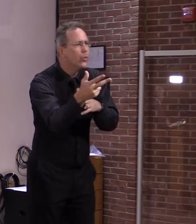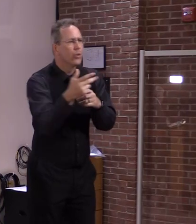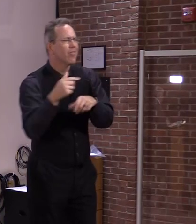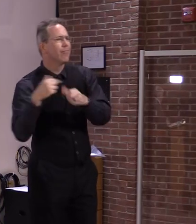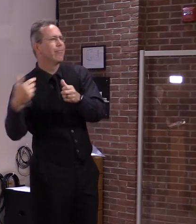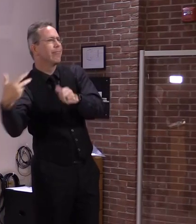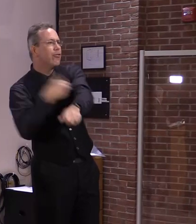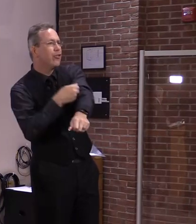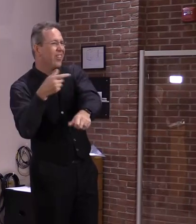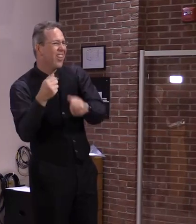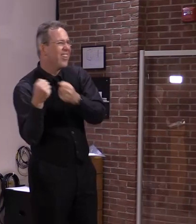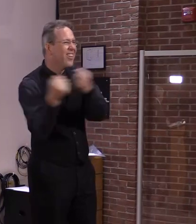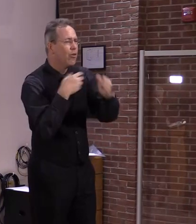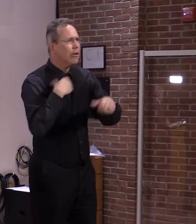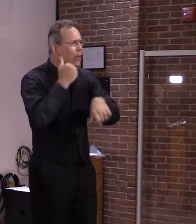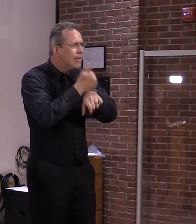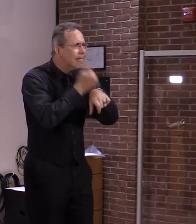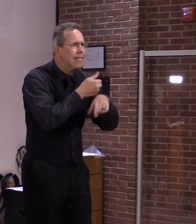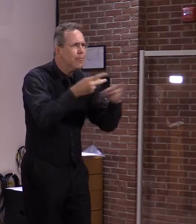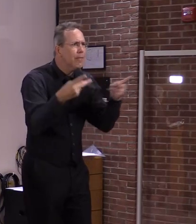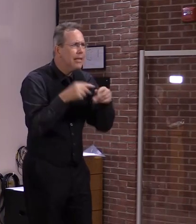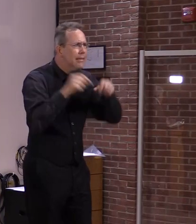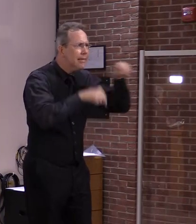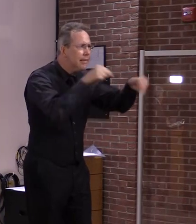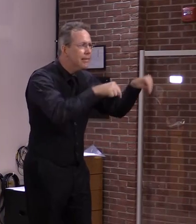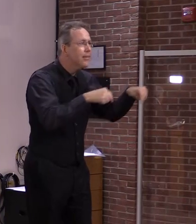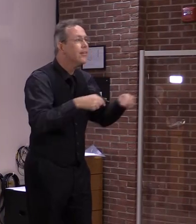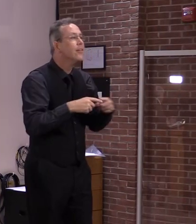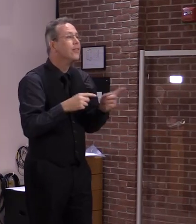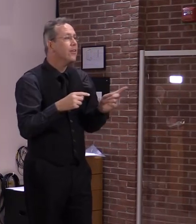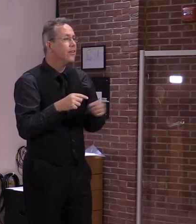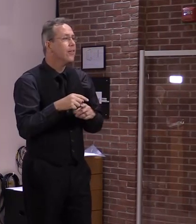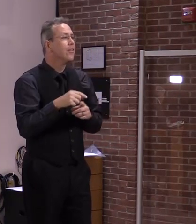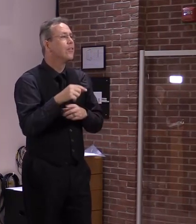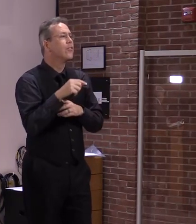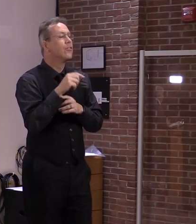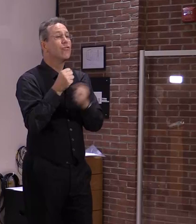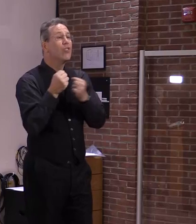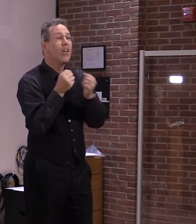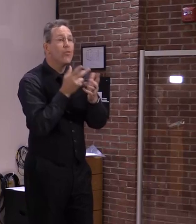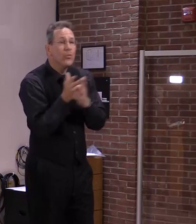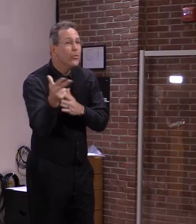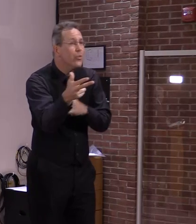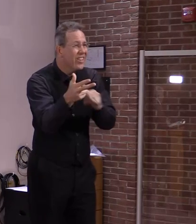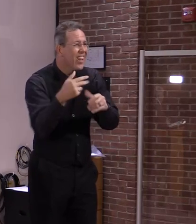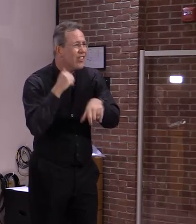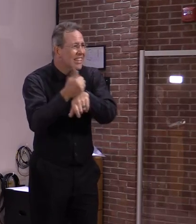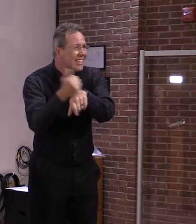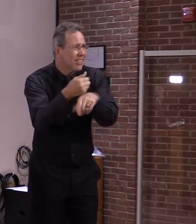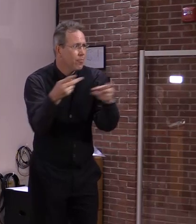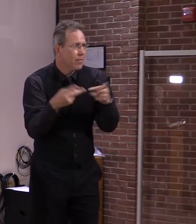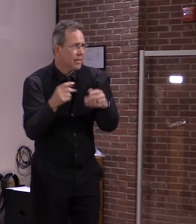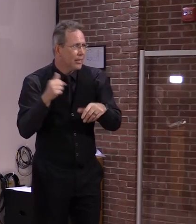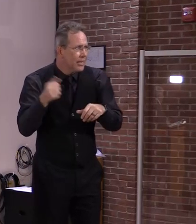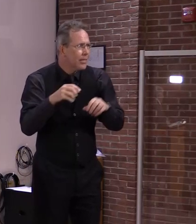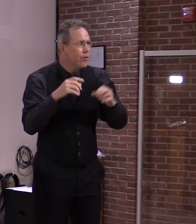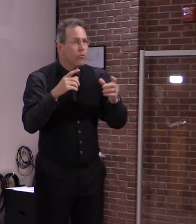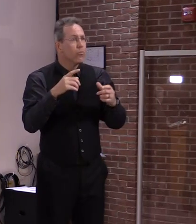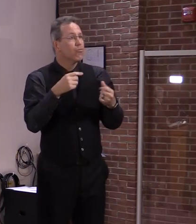had a drive-through that was very successful in, although Barton is New Orleans, it's right on the border up there.